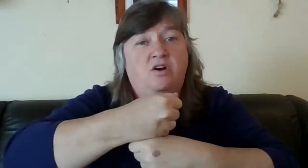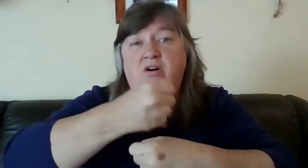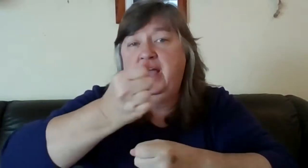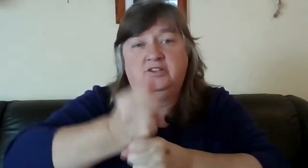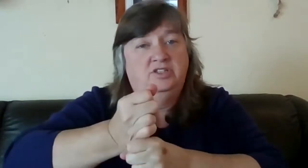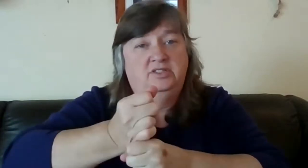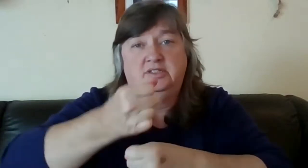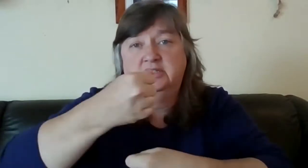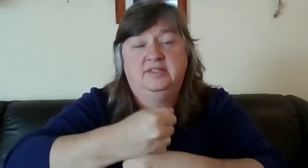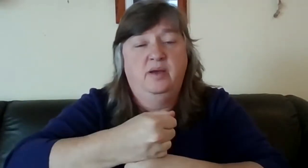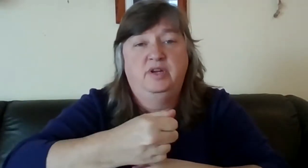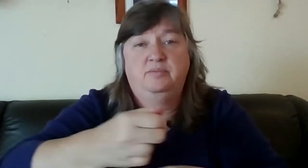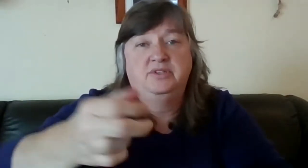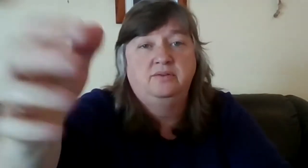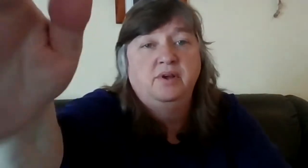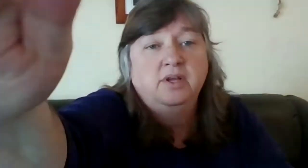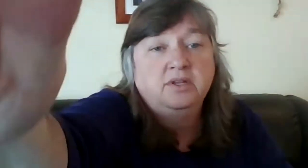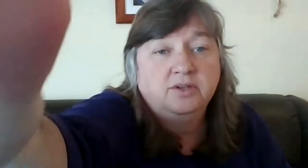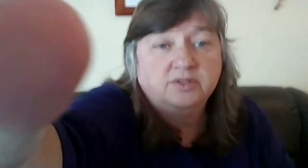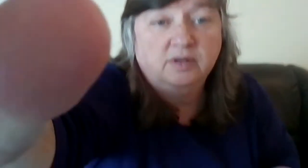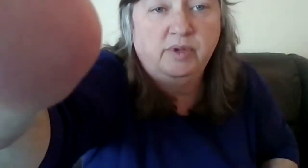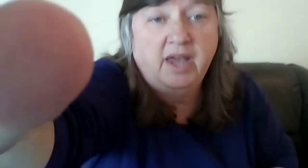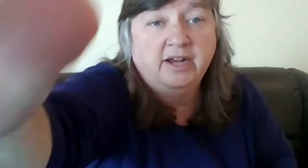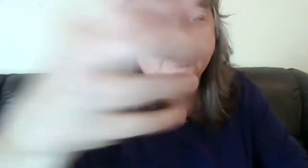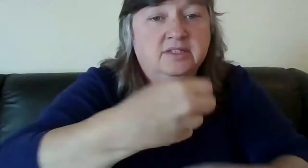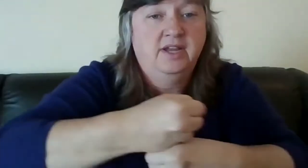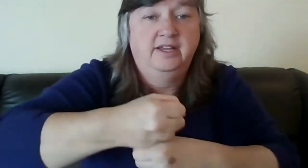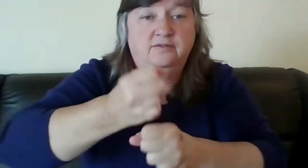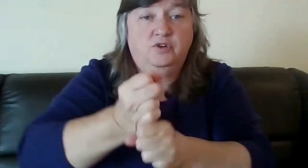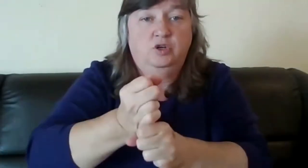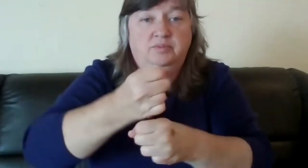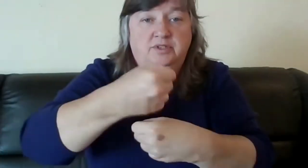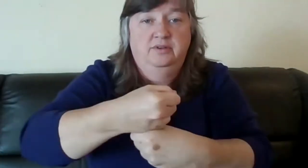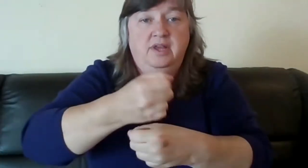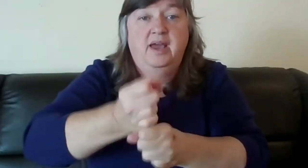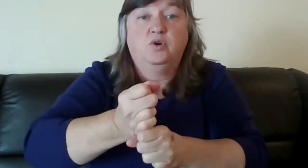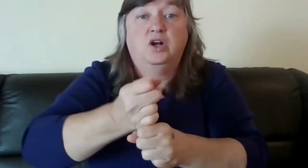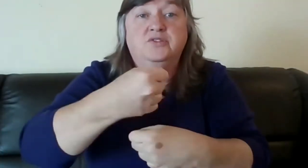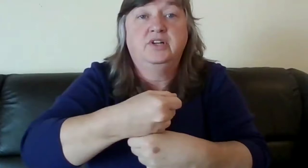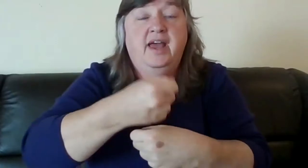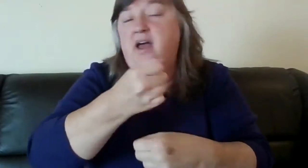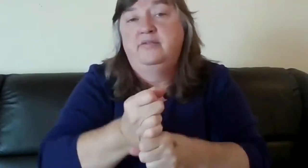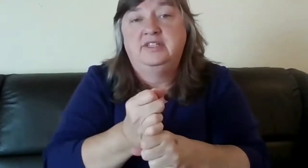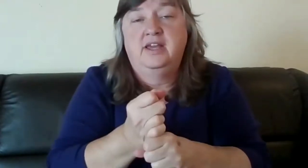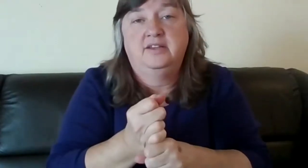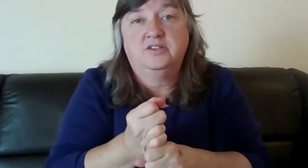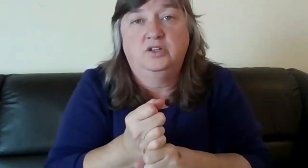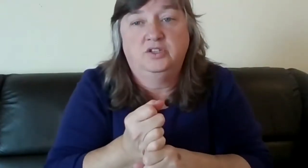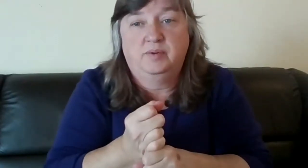all actions. It's coming up soon. So it's going to be action signs, verbs, and we're also going to have a day that is all